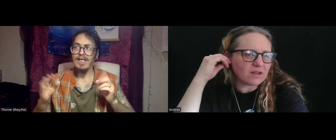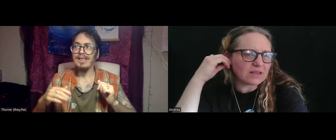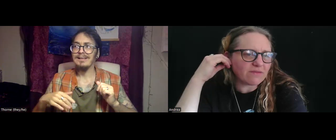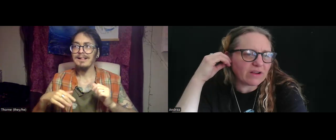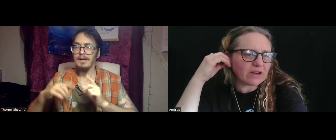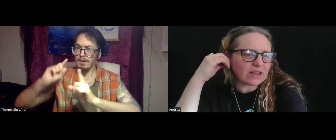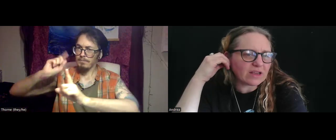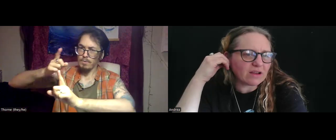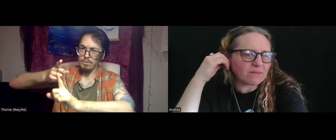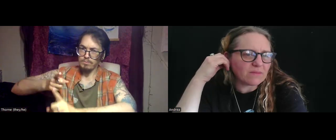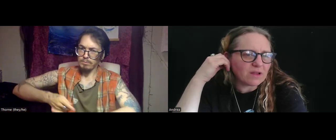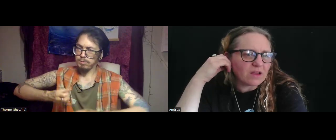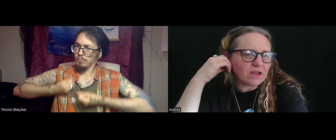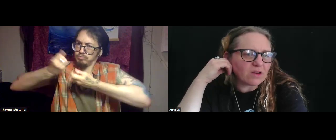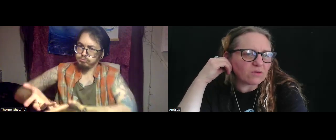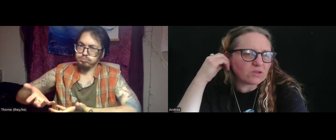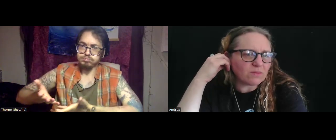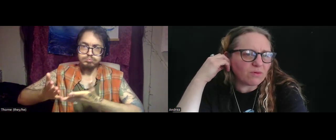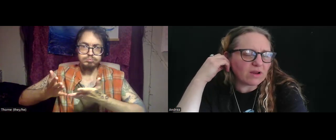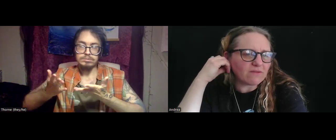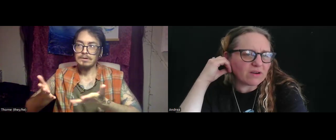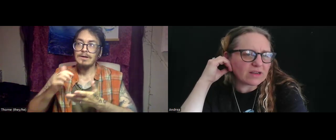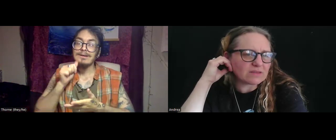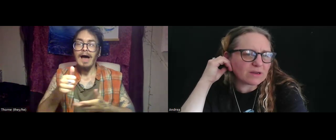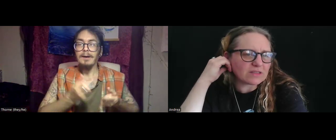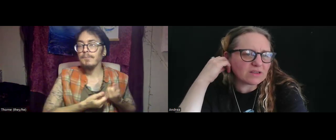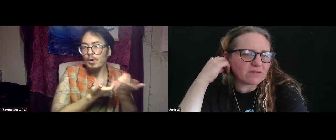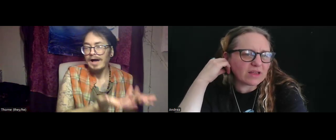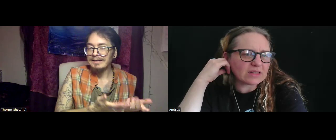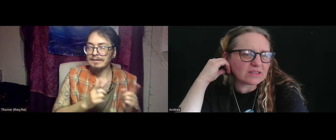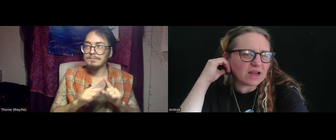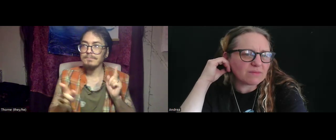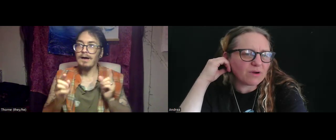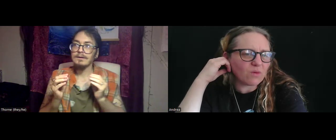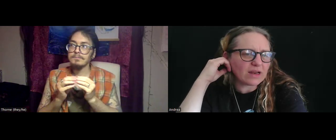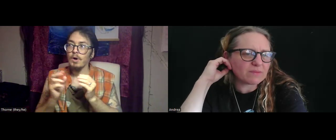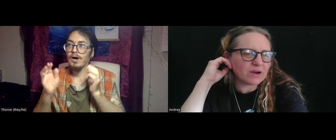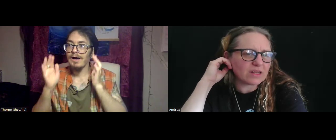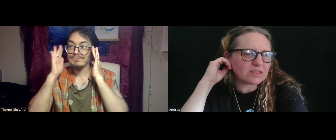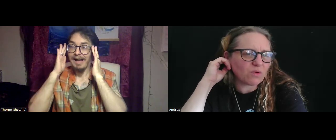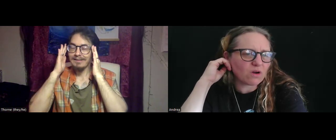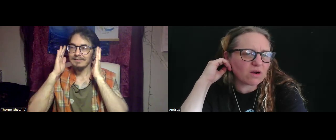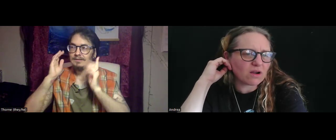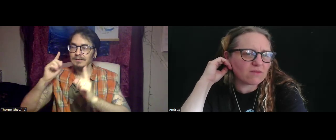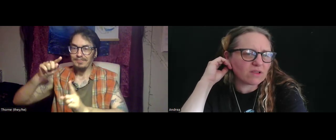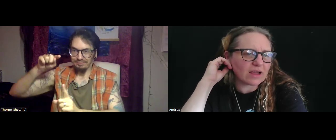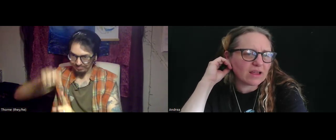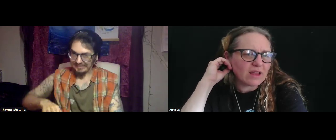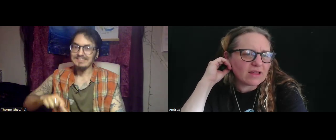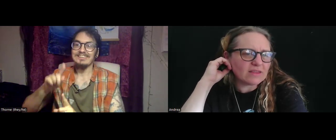it's very to the point, very expressive, and it's not poetic, but it's more of like